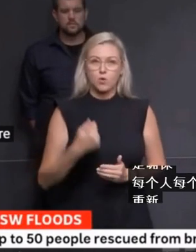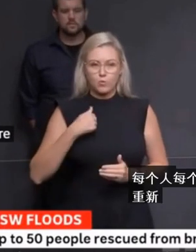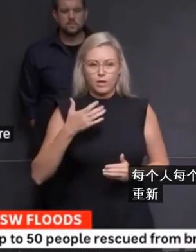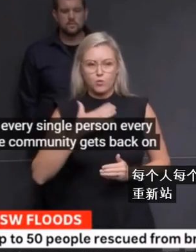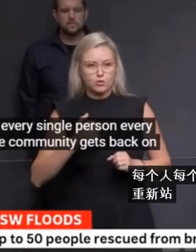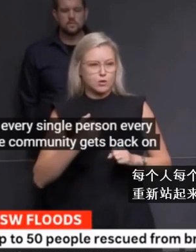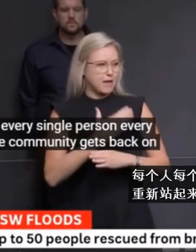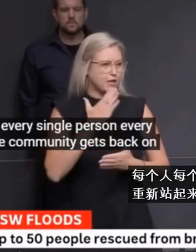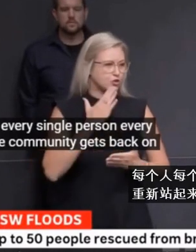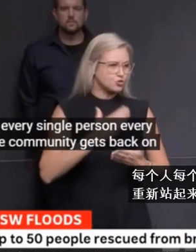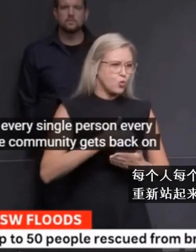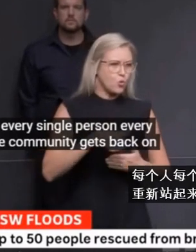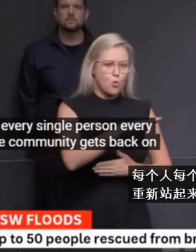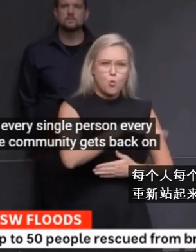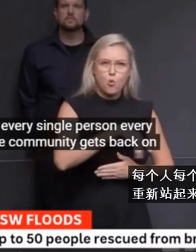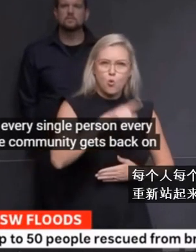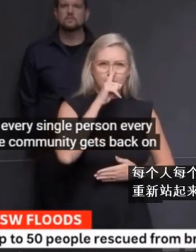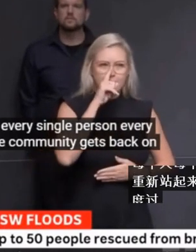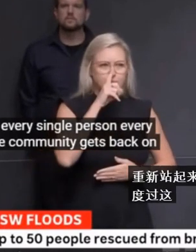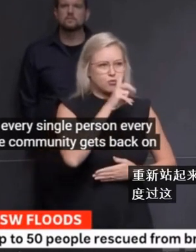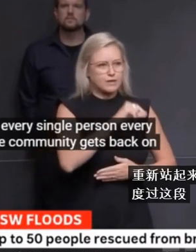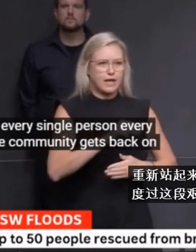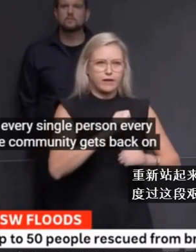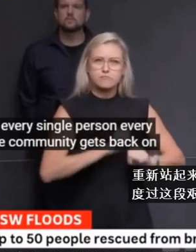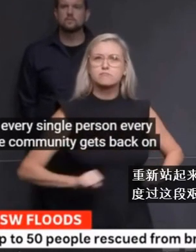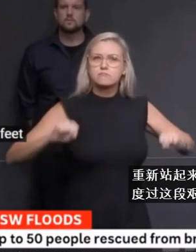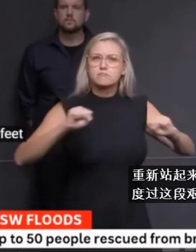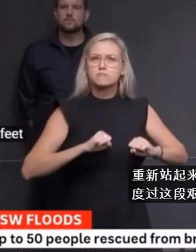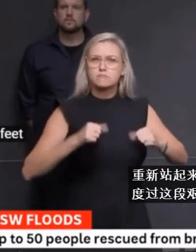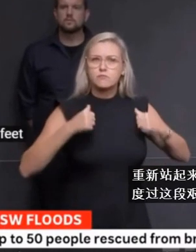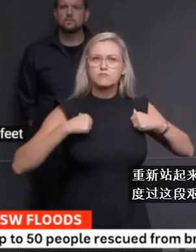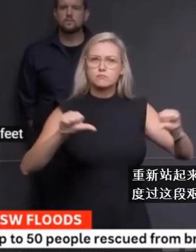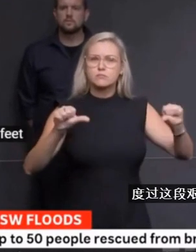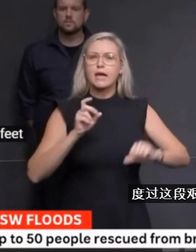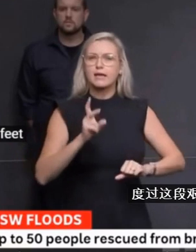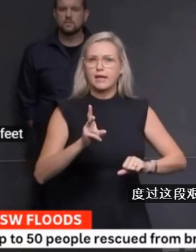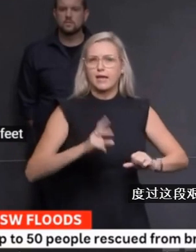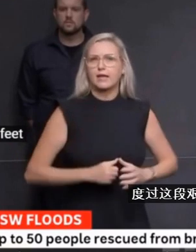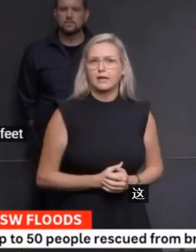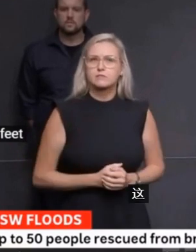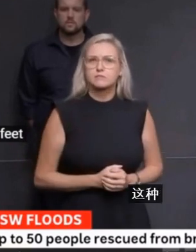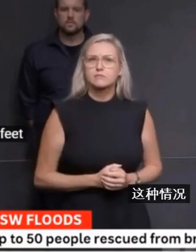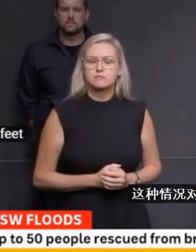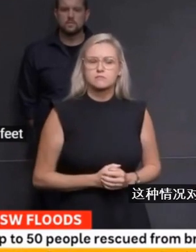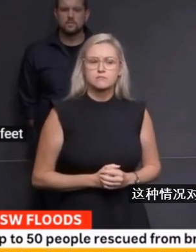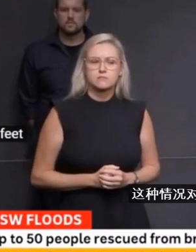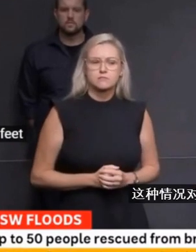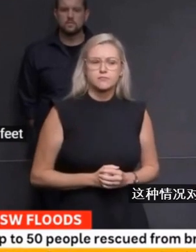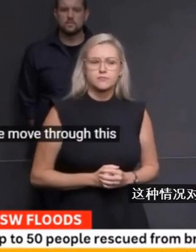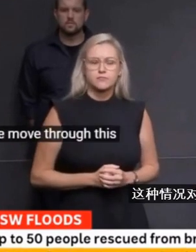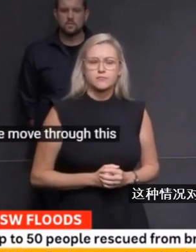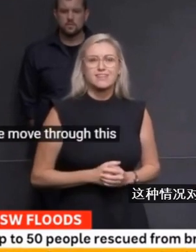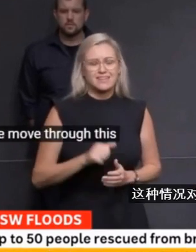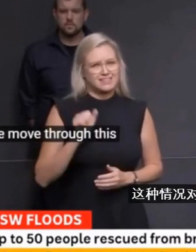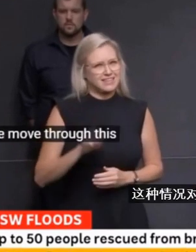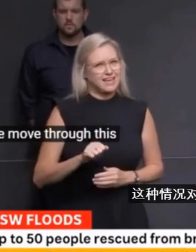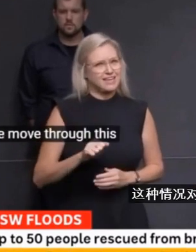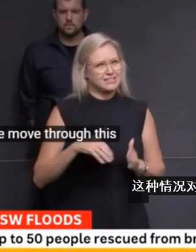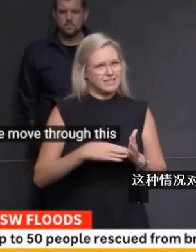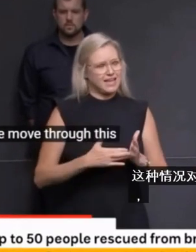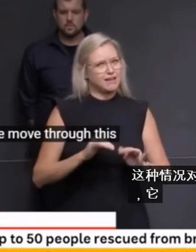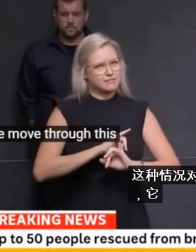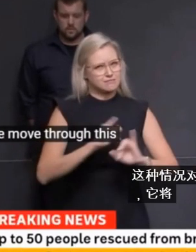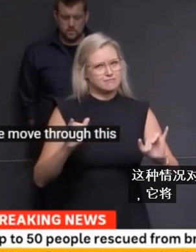community gets back on their feet as we move through this difficult period of time. This situation is distressing for